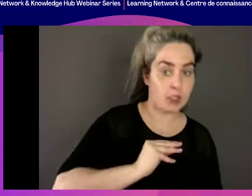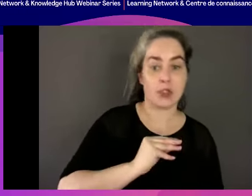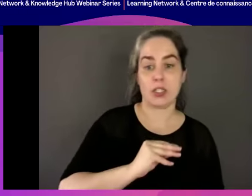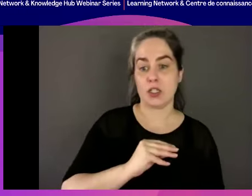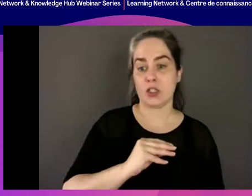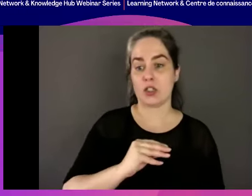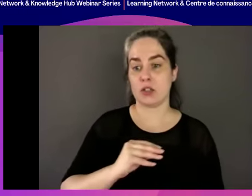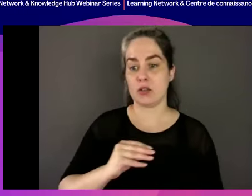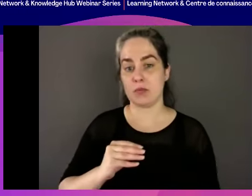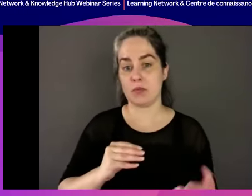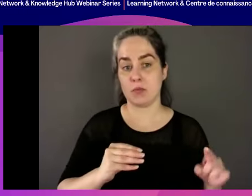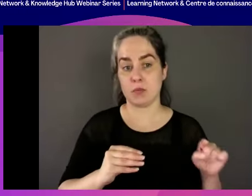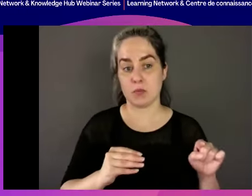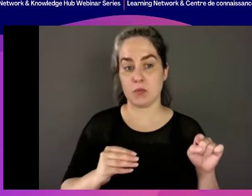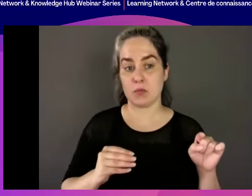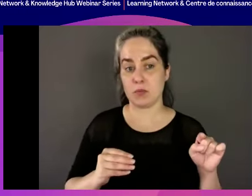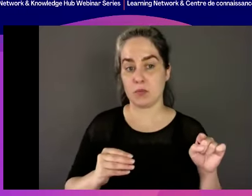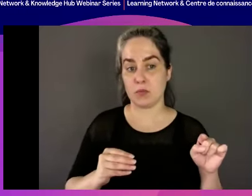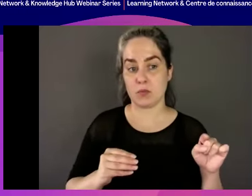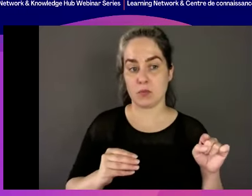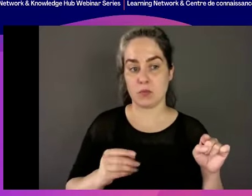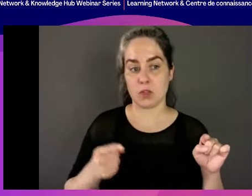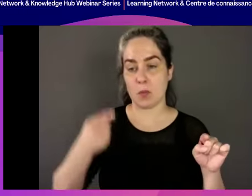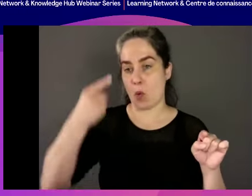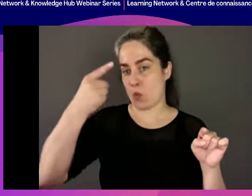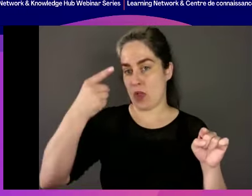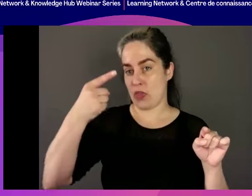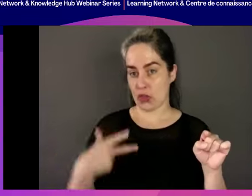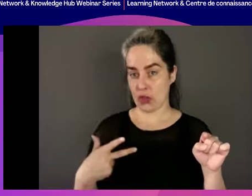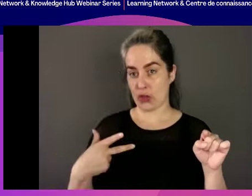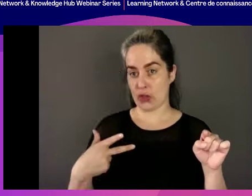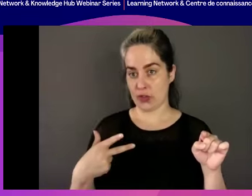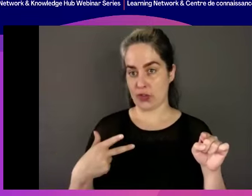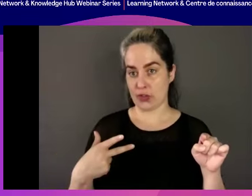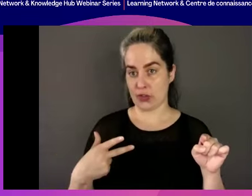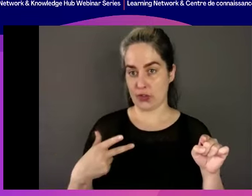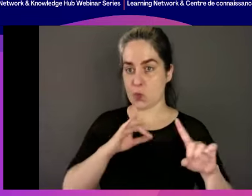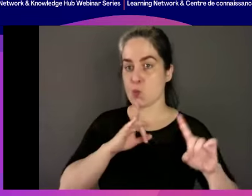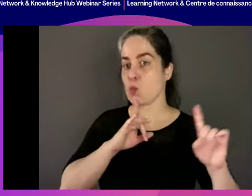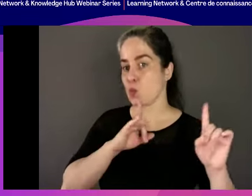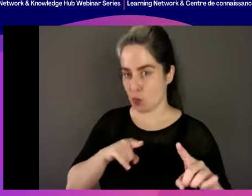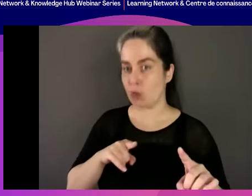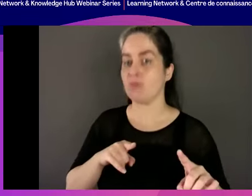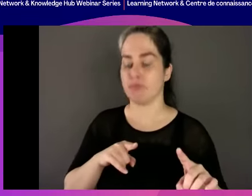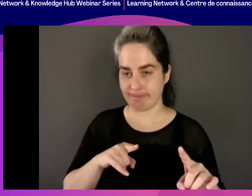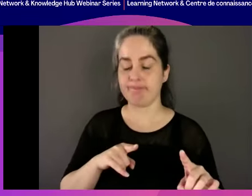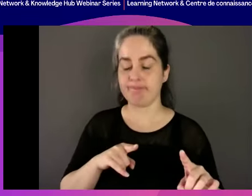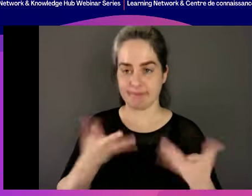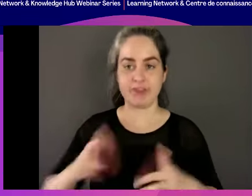third, were reported having themselves been affected by the child welfare system.